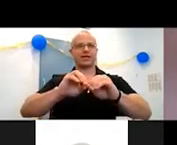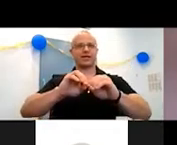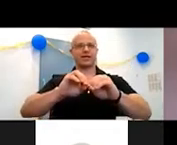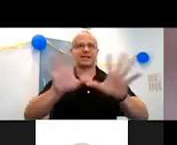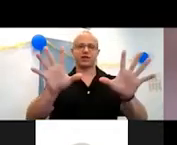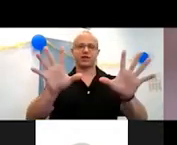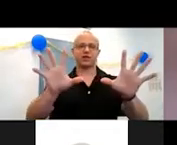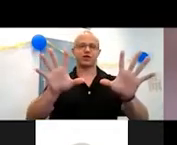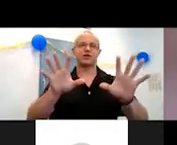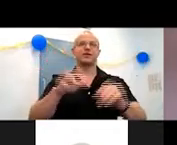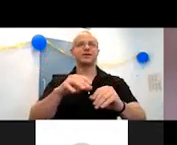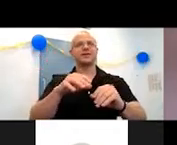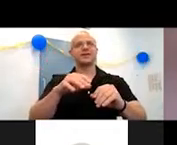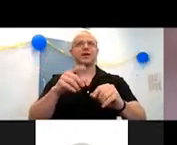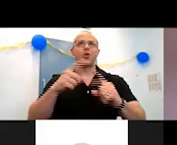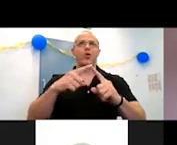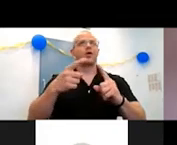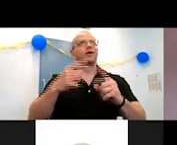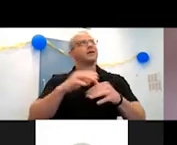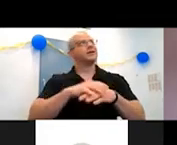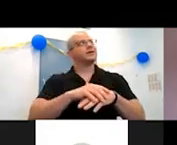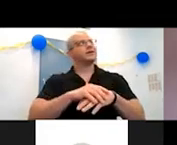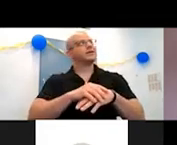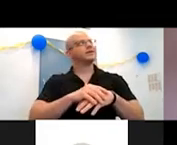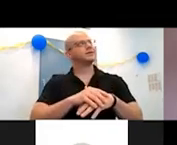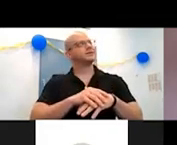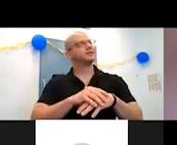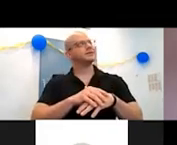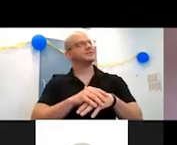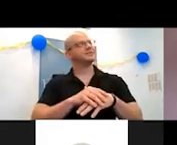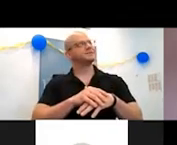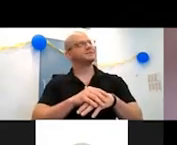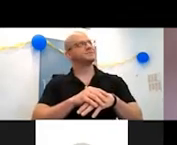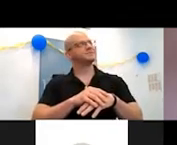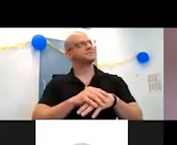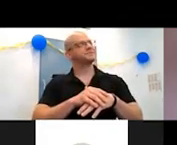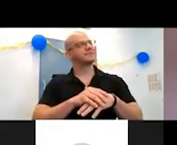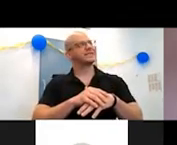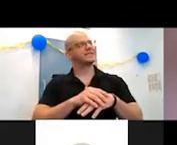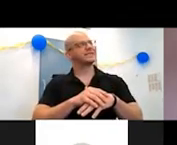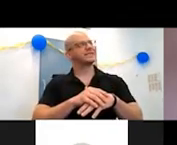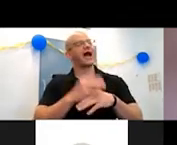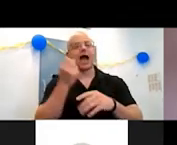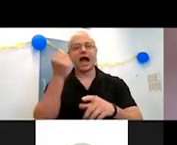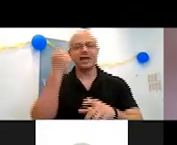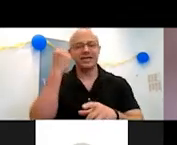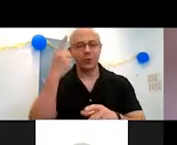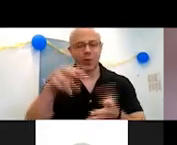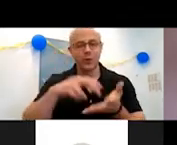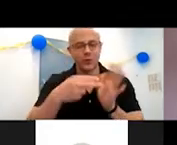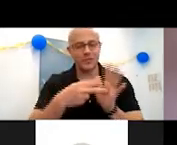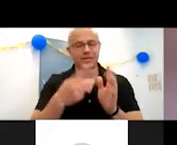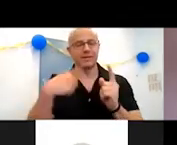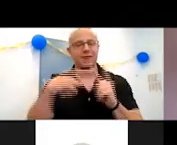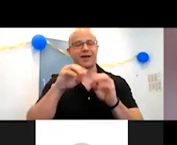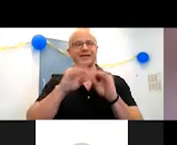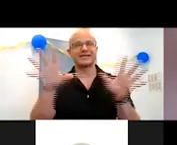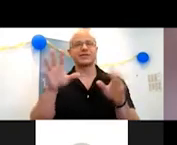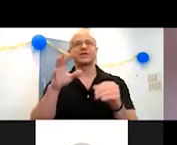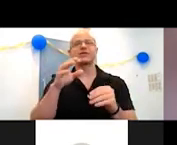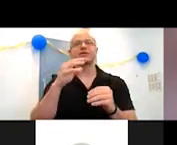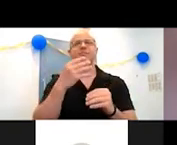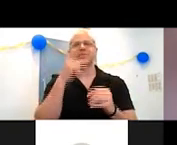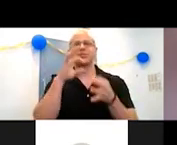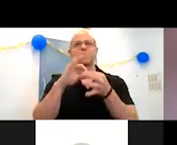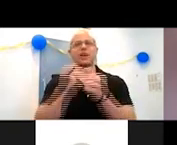The sign for clear is two hands, clear. How do I get